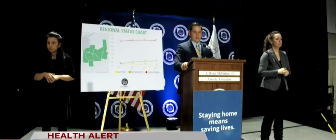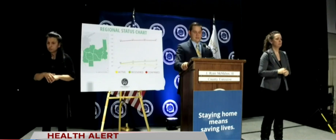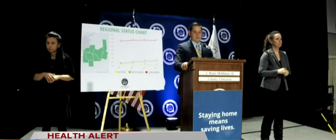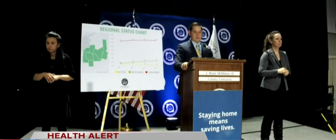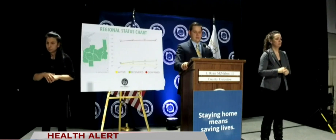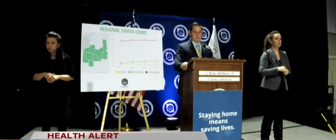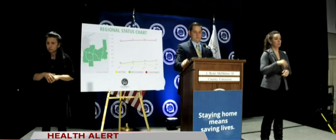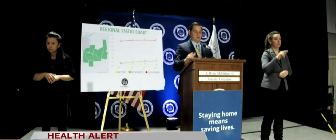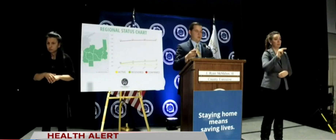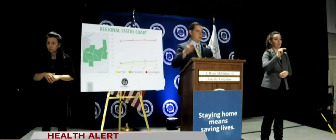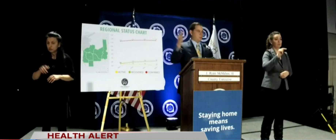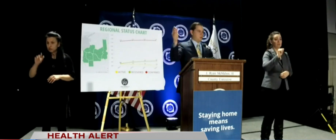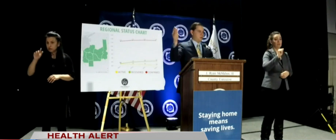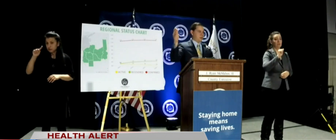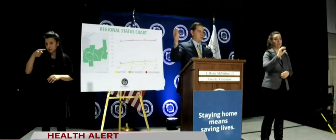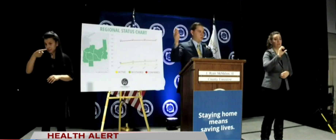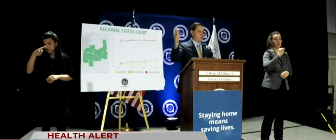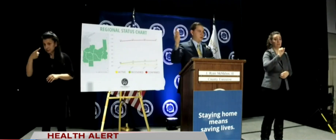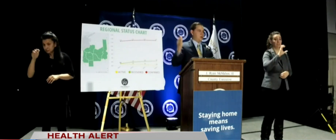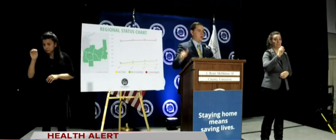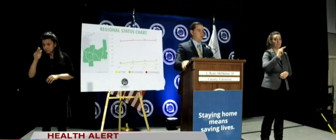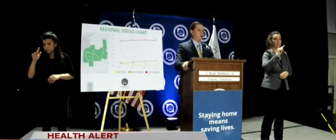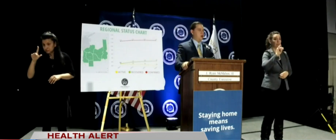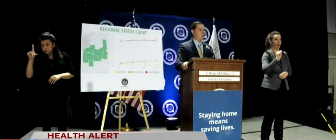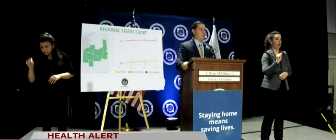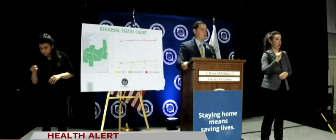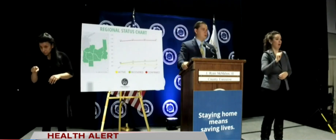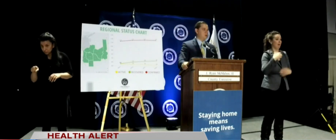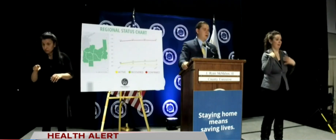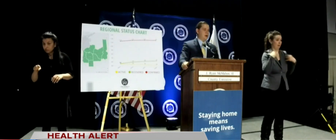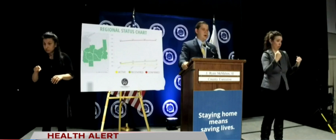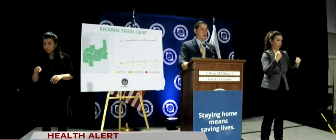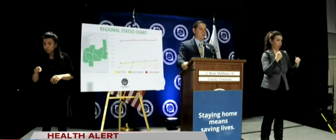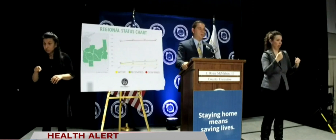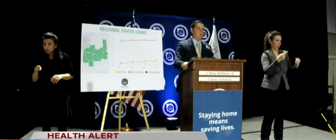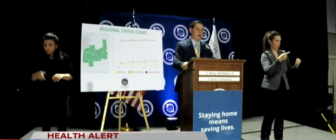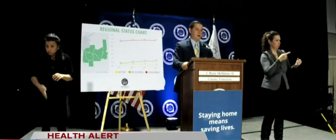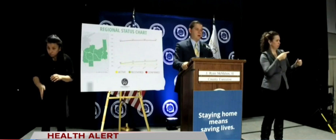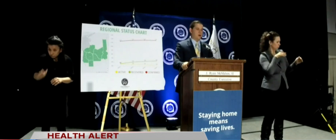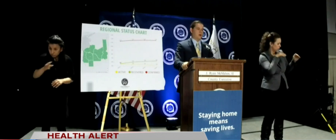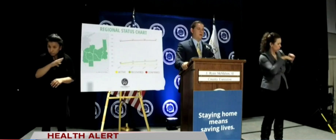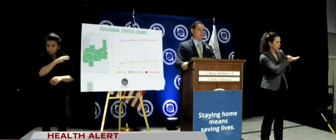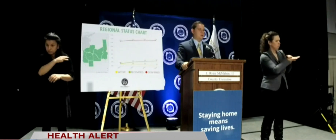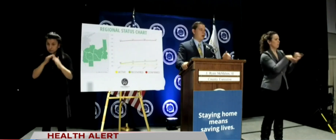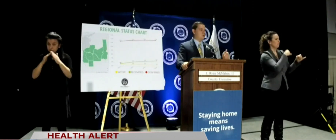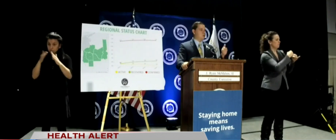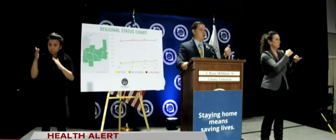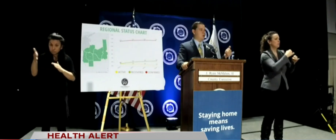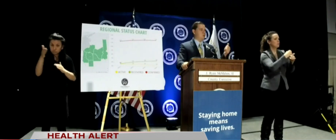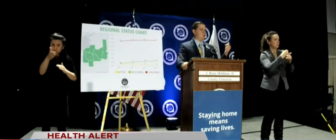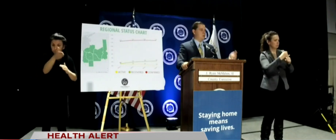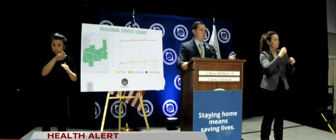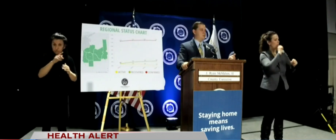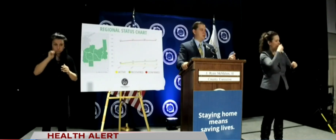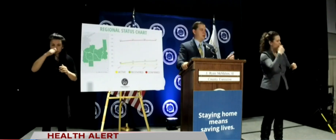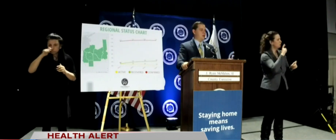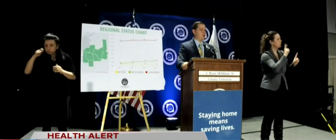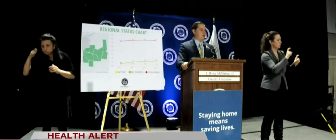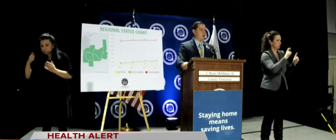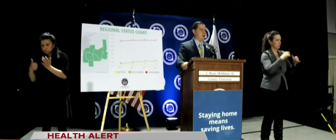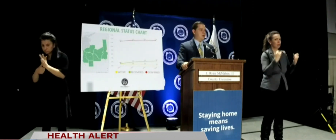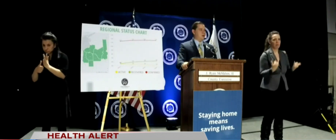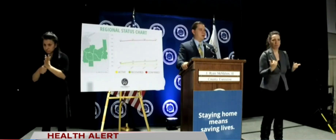see testing picking up over the next week with our numbers. We'll be monitoring Kraus, Joe's,